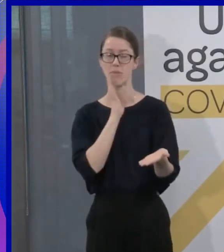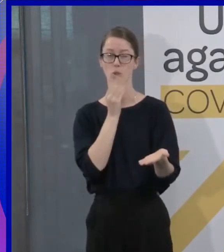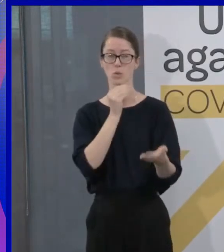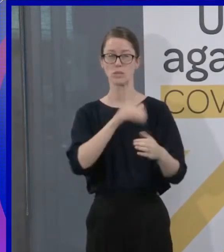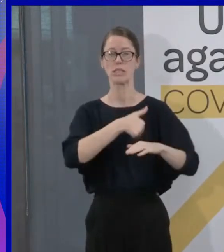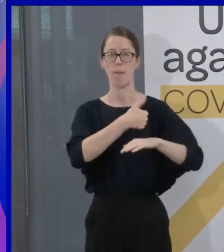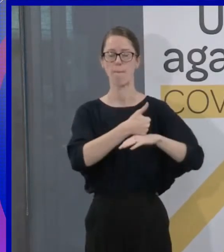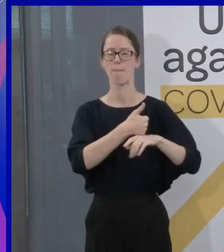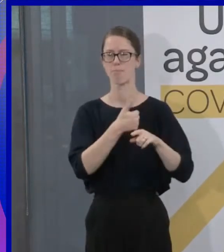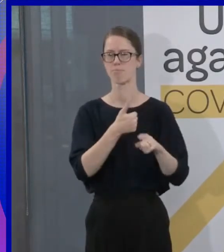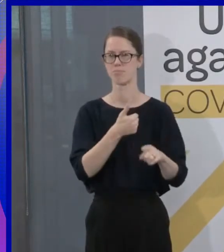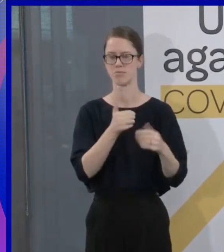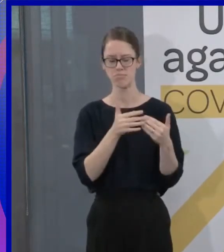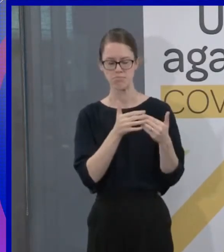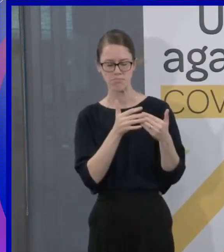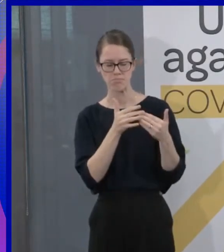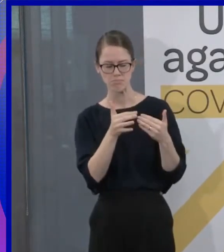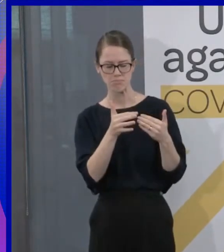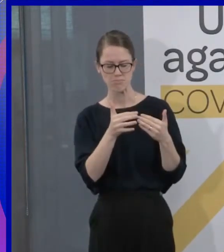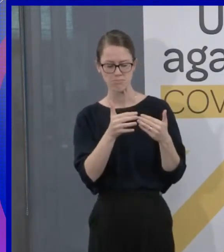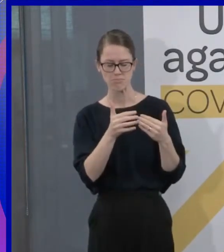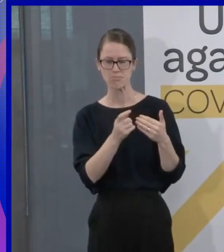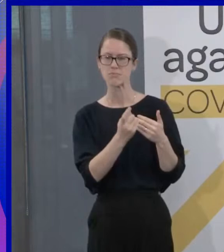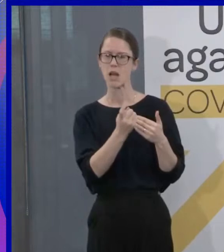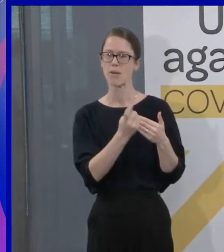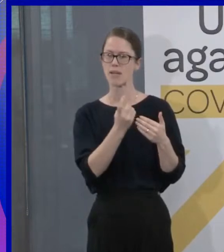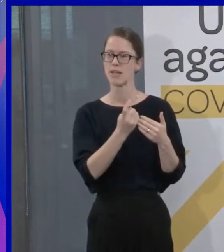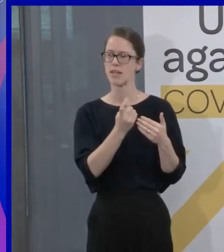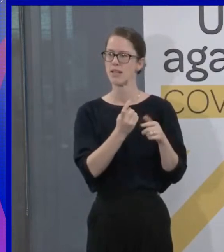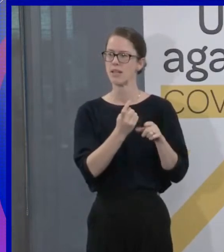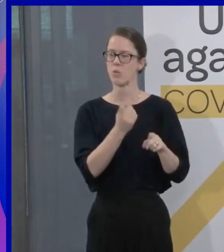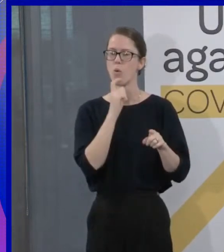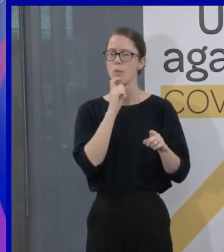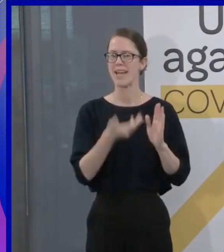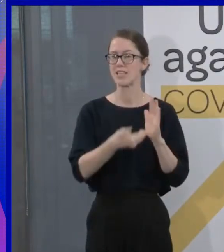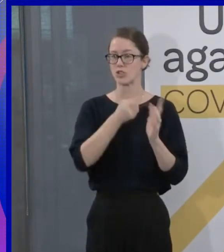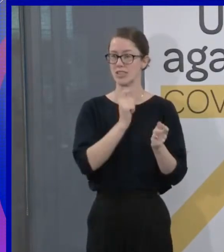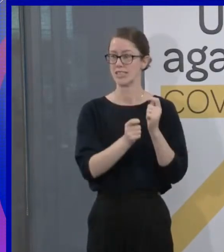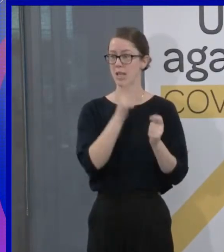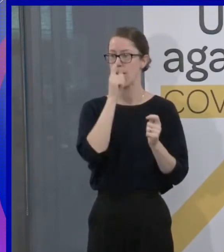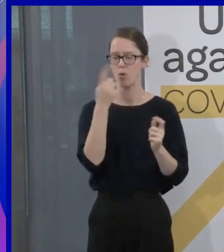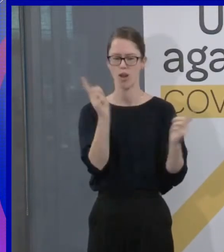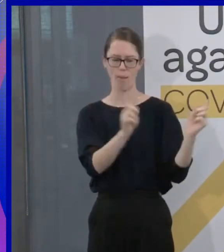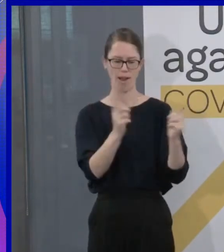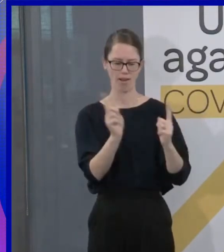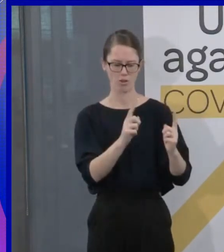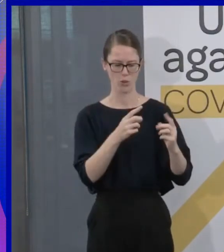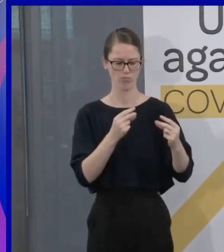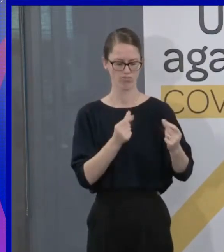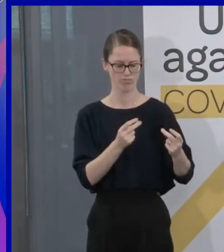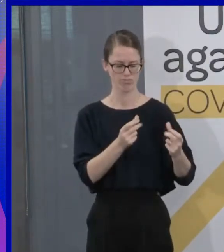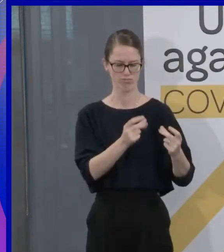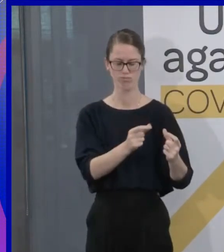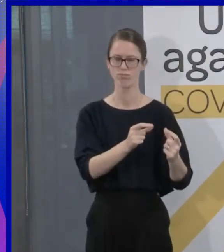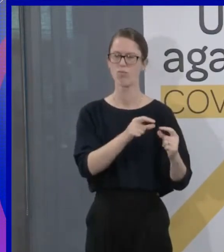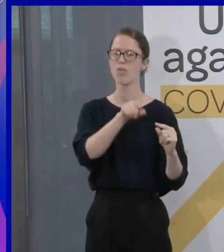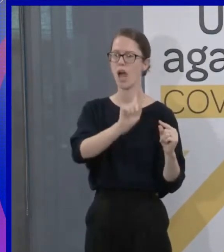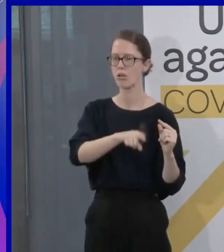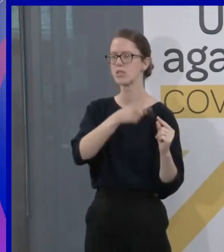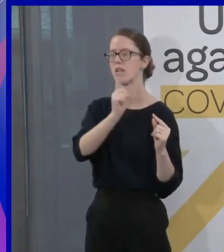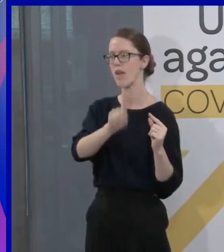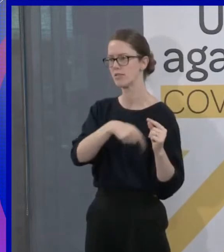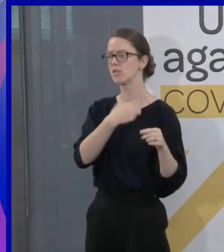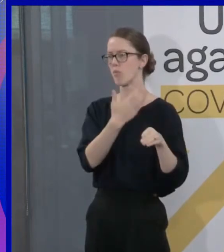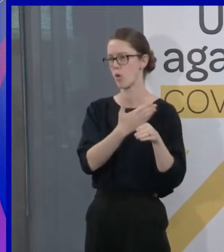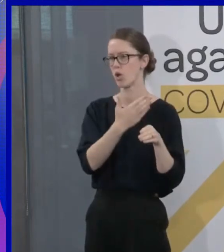afternoon, and over the next few days that will be supplemented with additional testing people, so they will be able to test several thousand workers at the